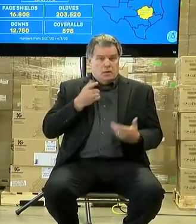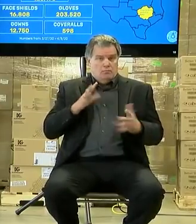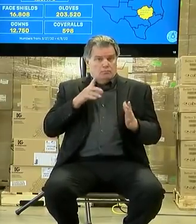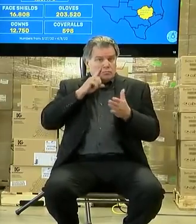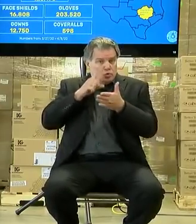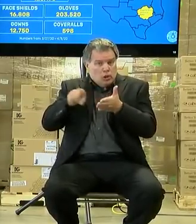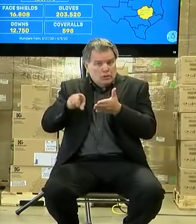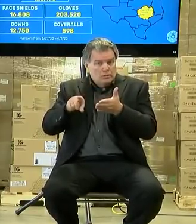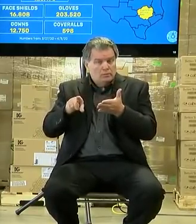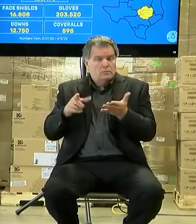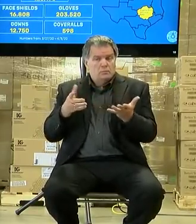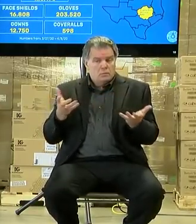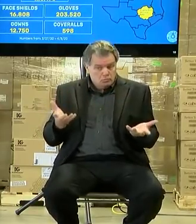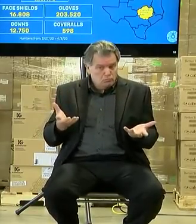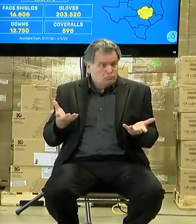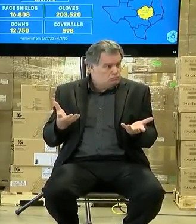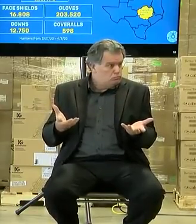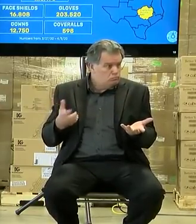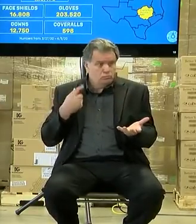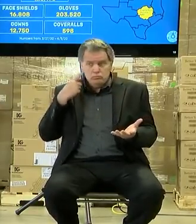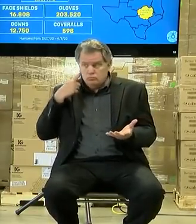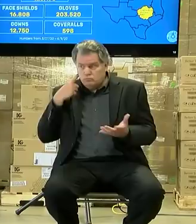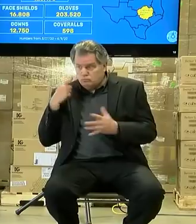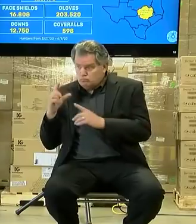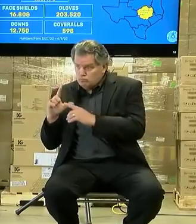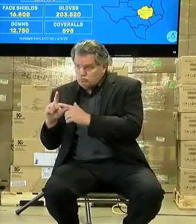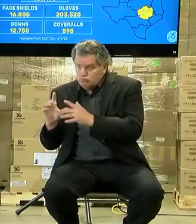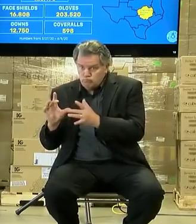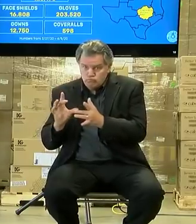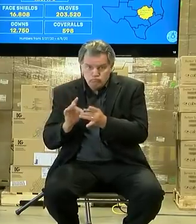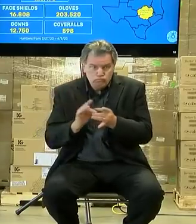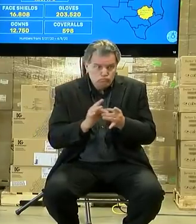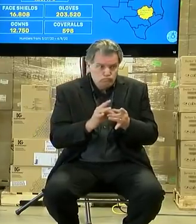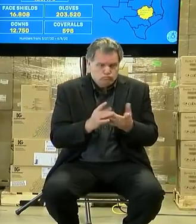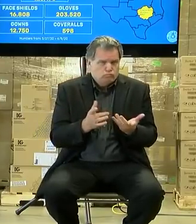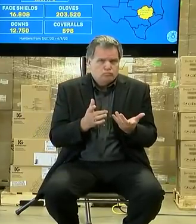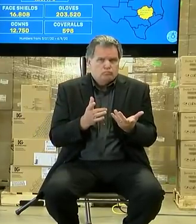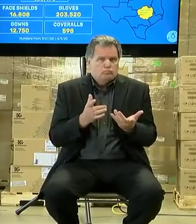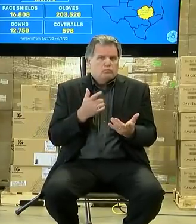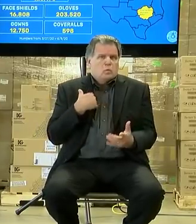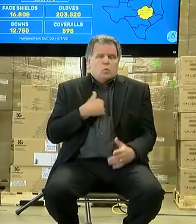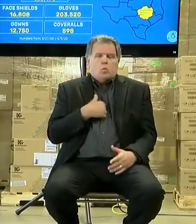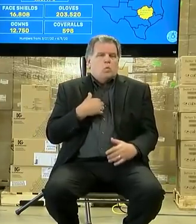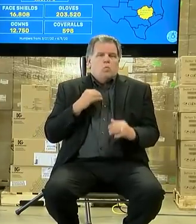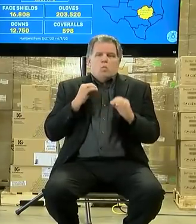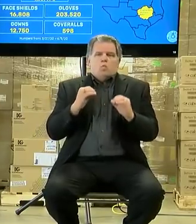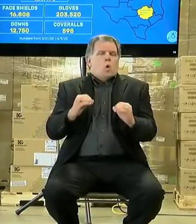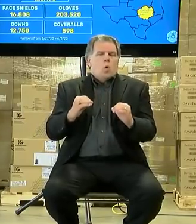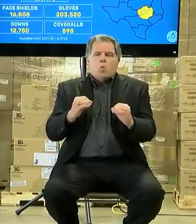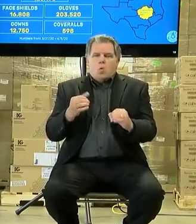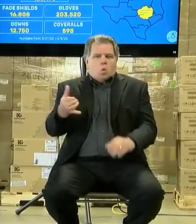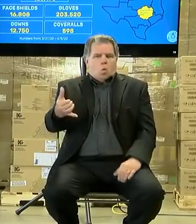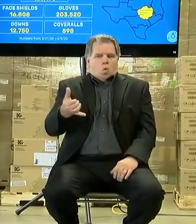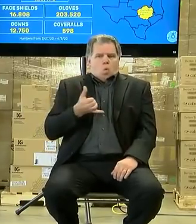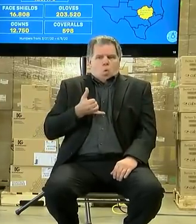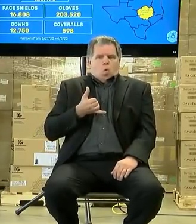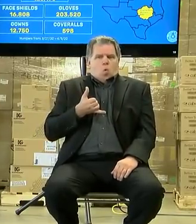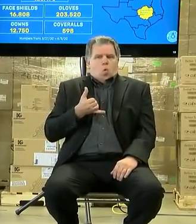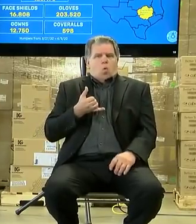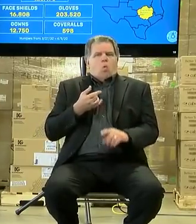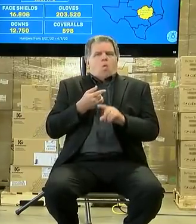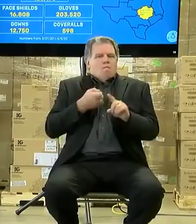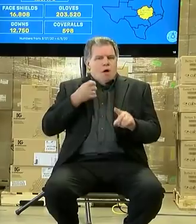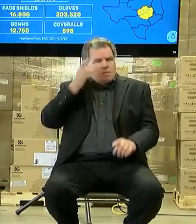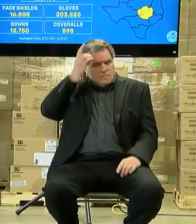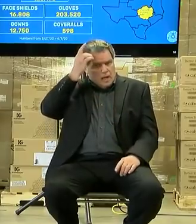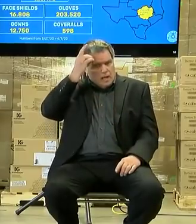and according to my office, we've had 0 inquiries or phone calls from the